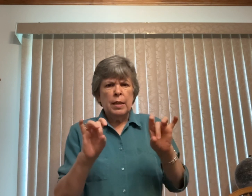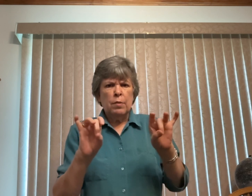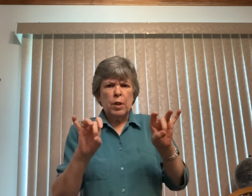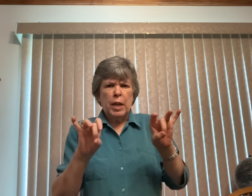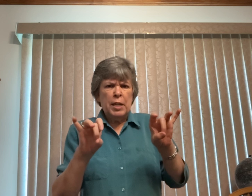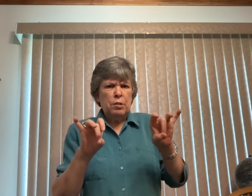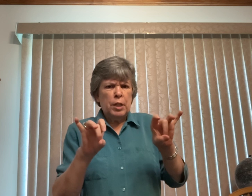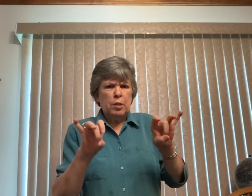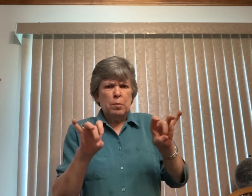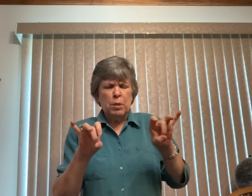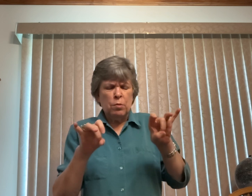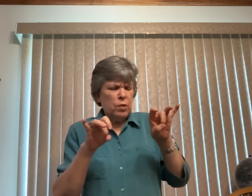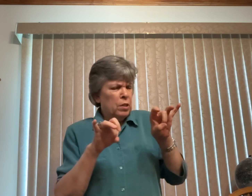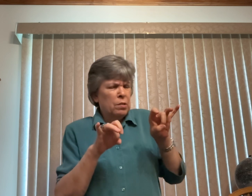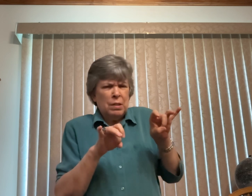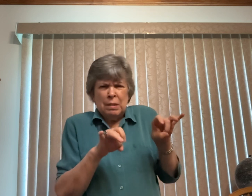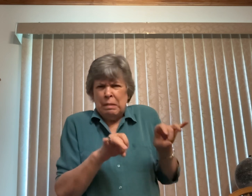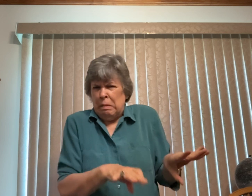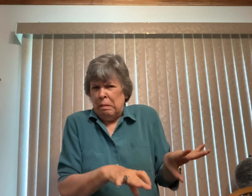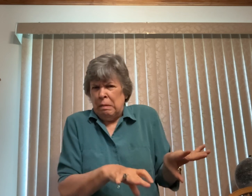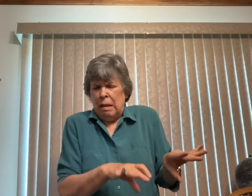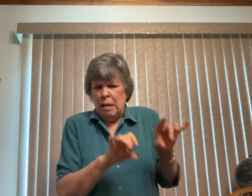for hate, you take your middle finger and hate.